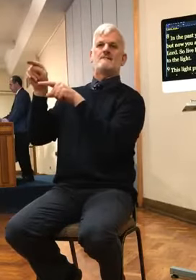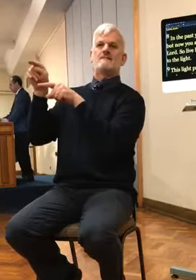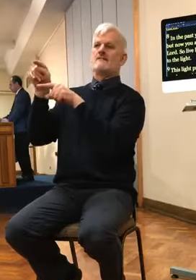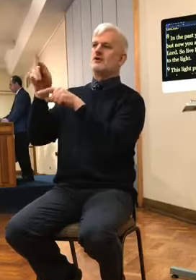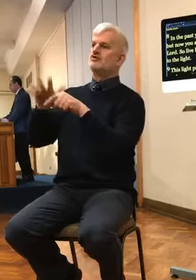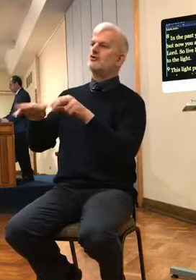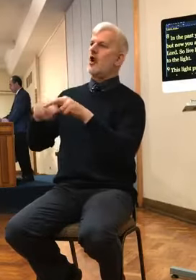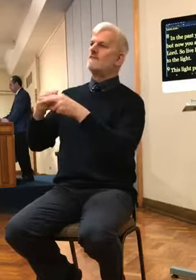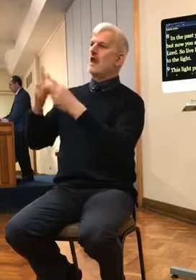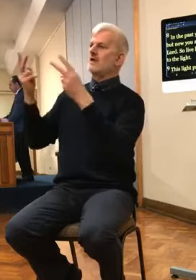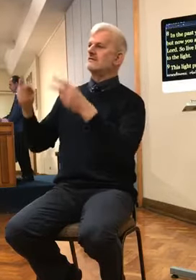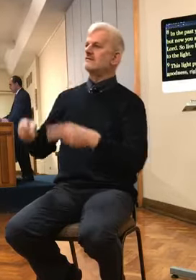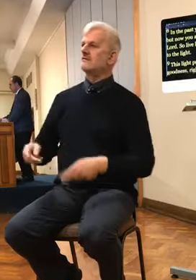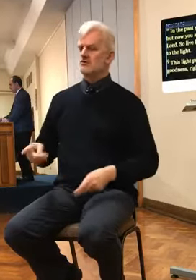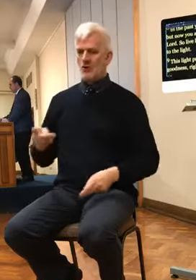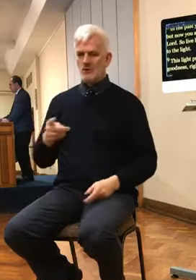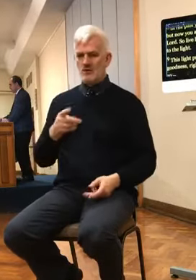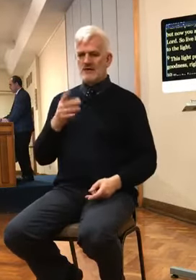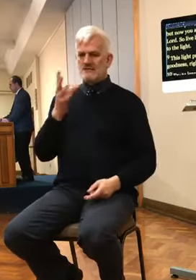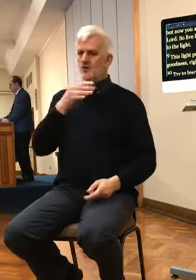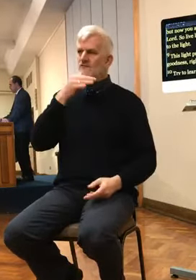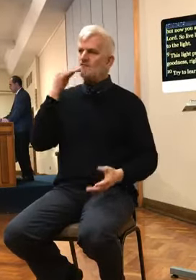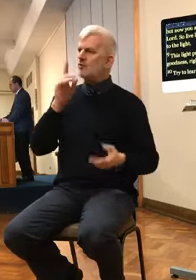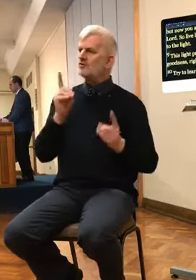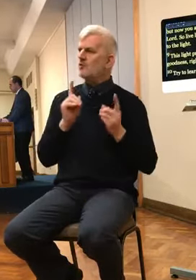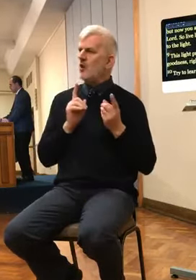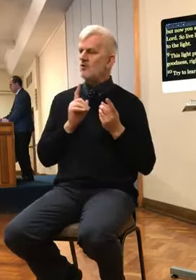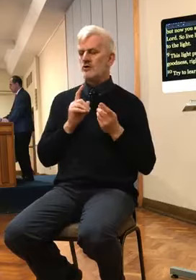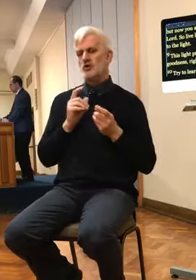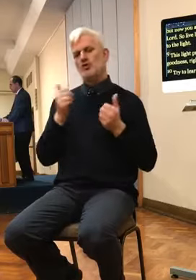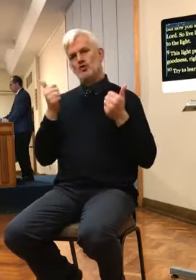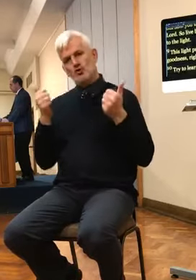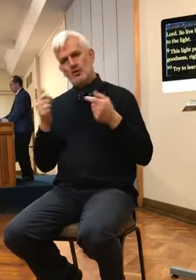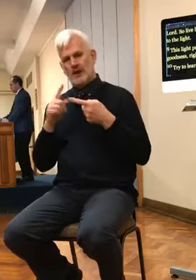Spirit is in all goodness and righteousness and truth,